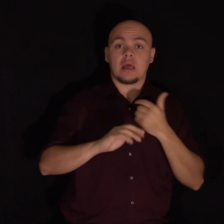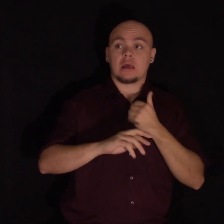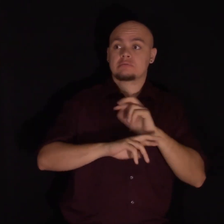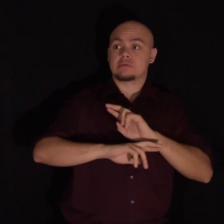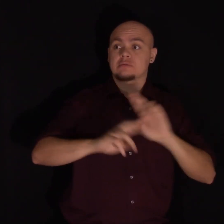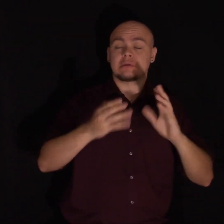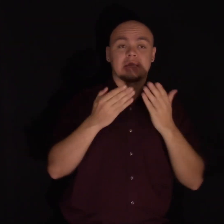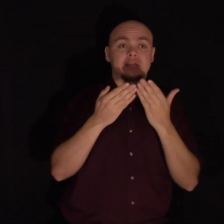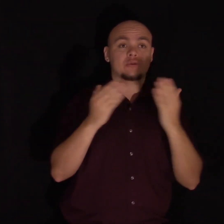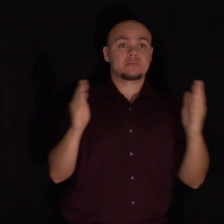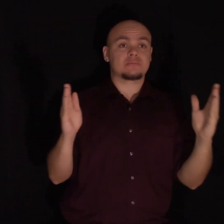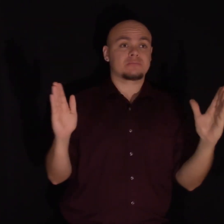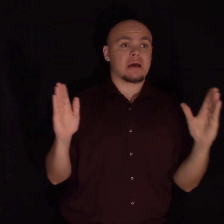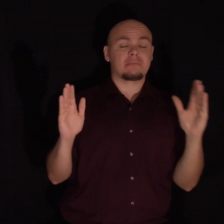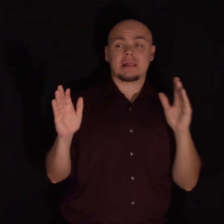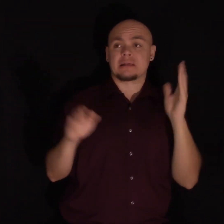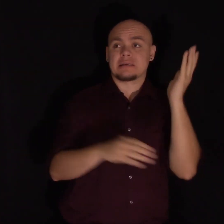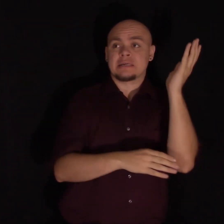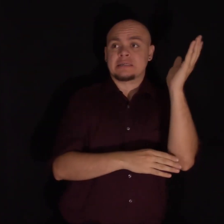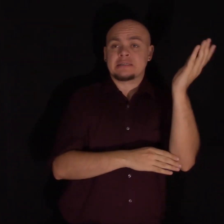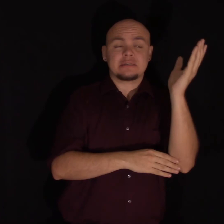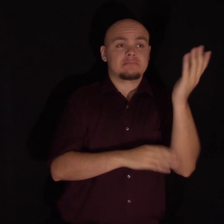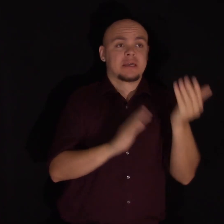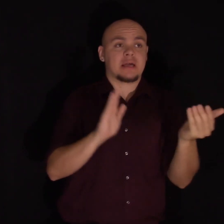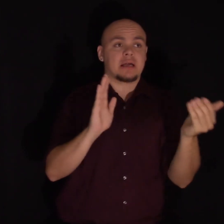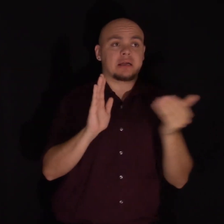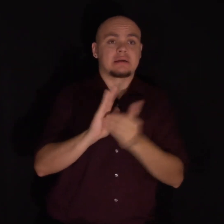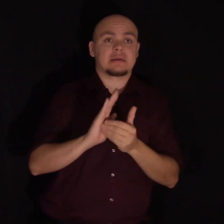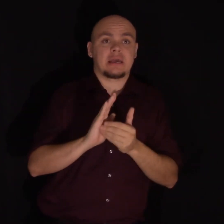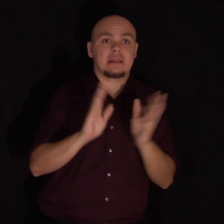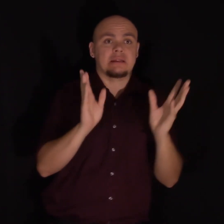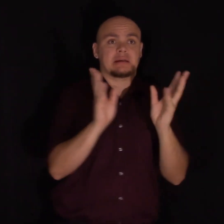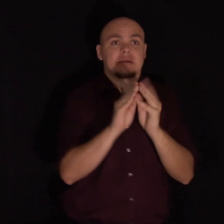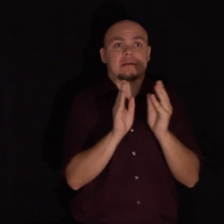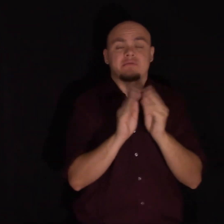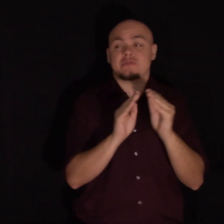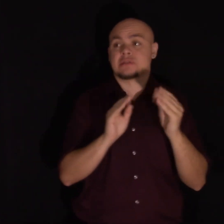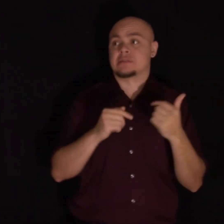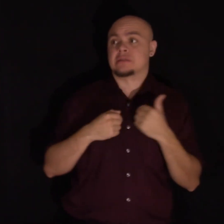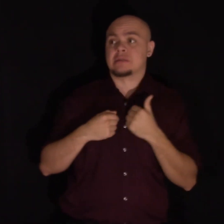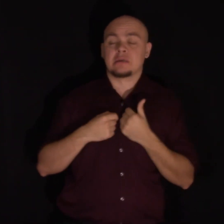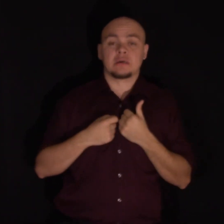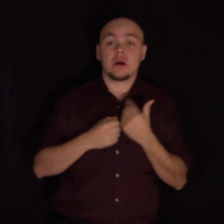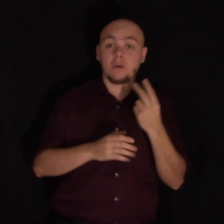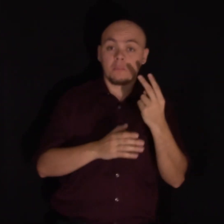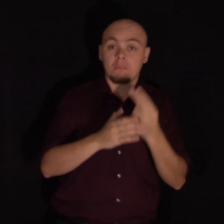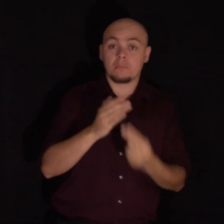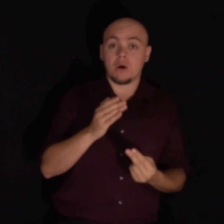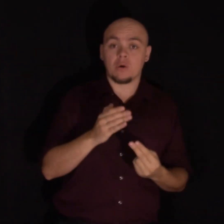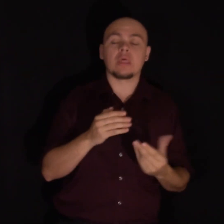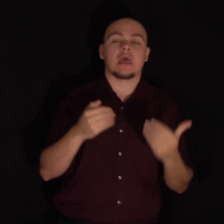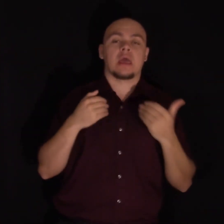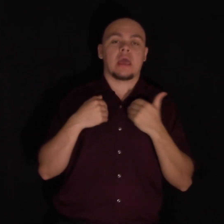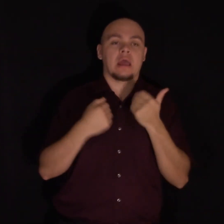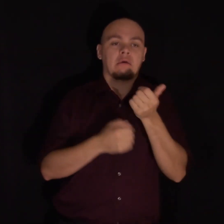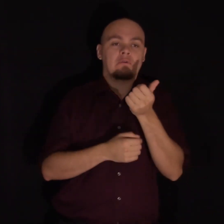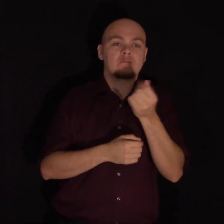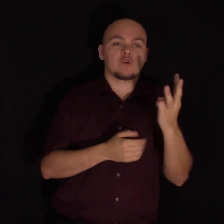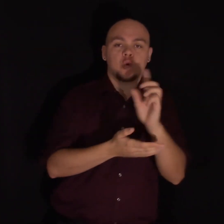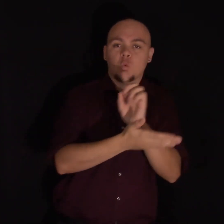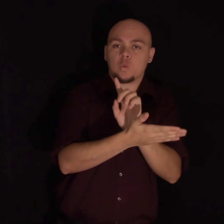publicly about murder-suicide for the first time at a conference. Both episodes lasted several weeks.